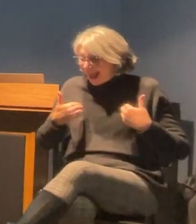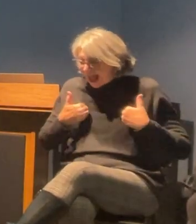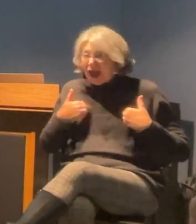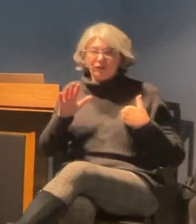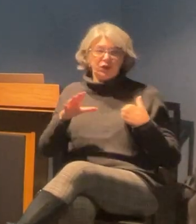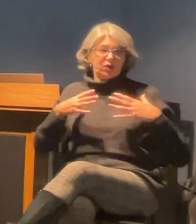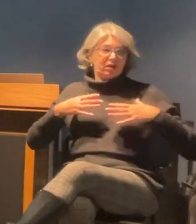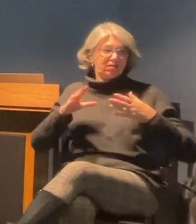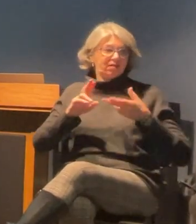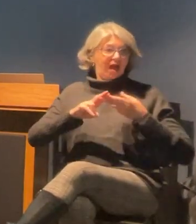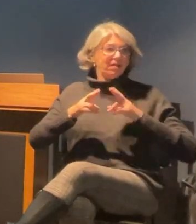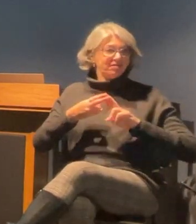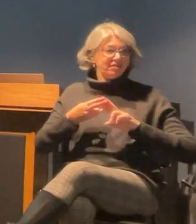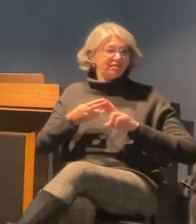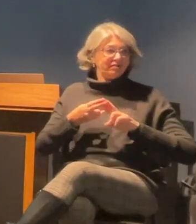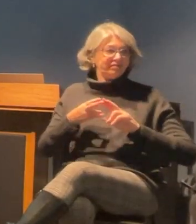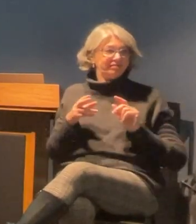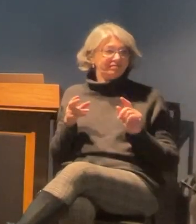closet.